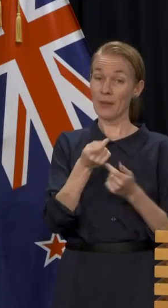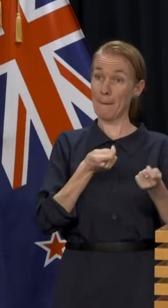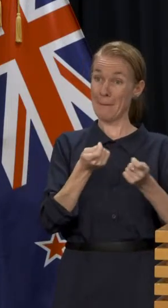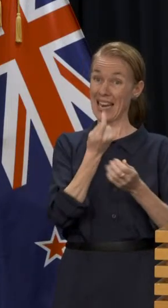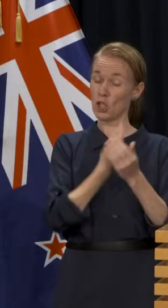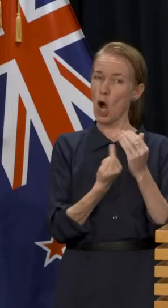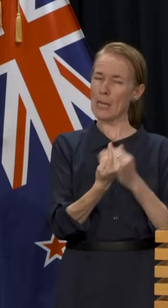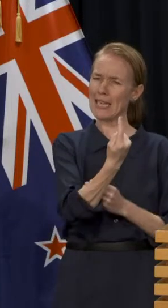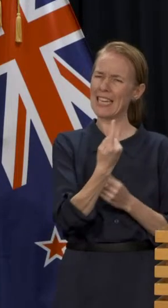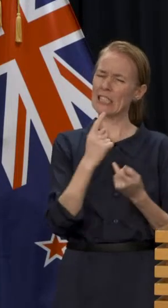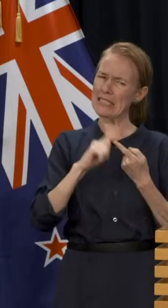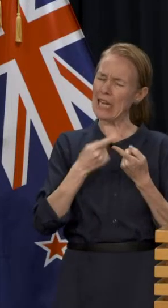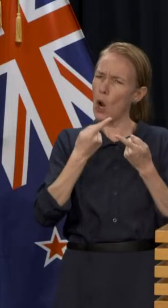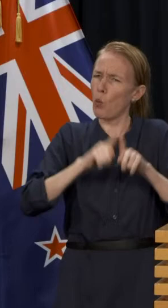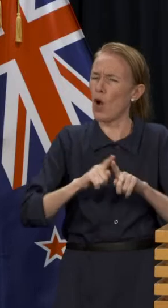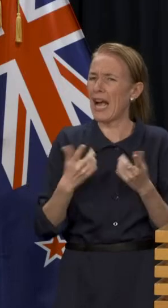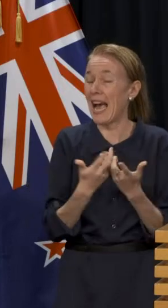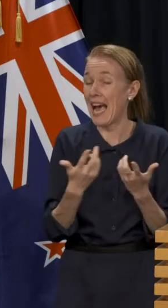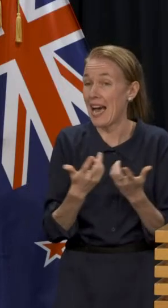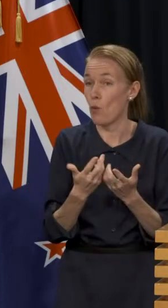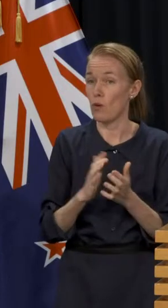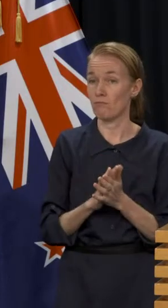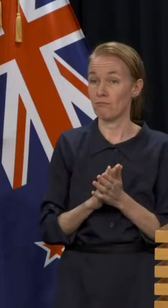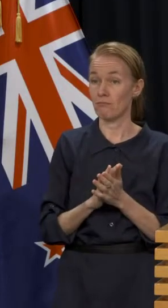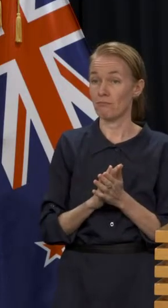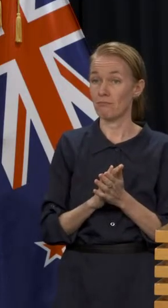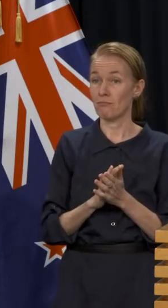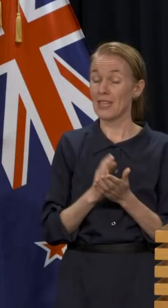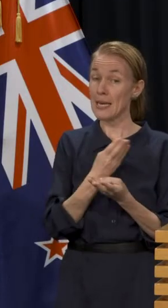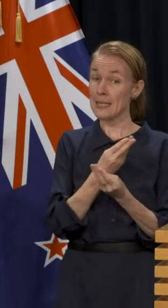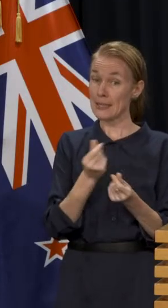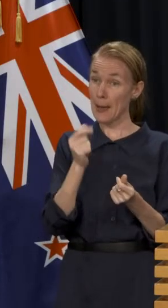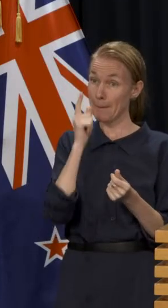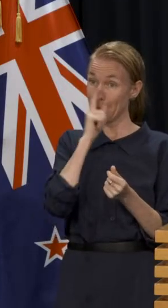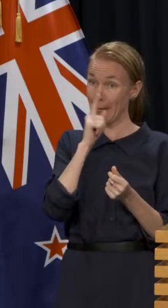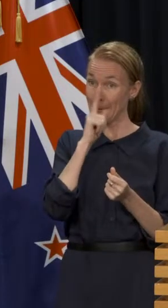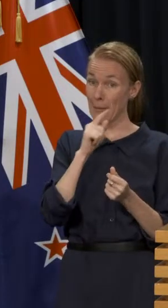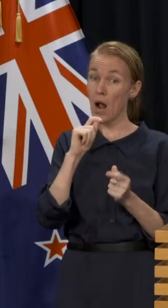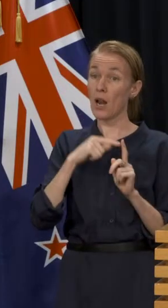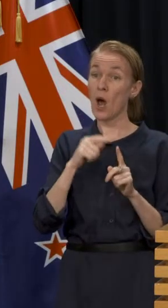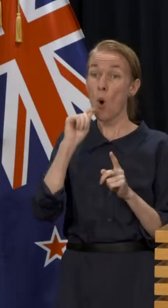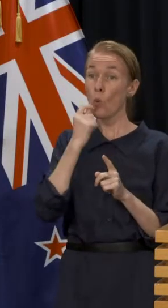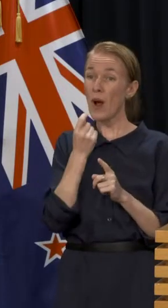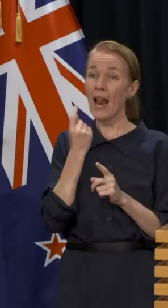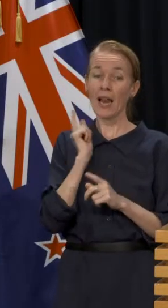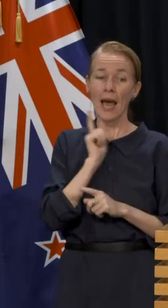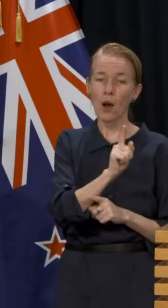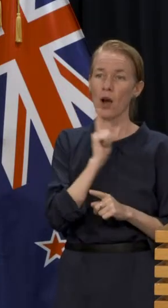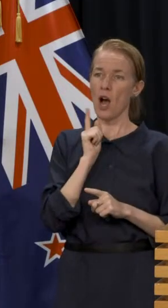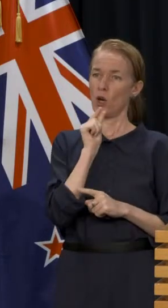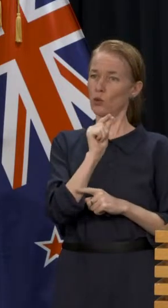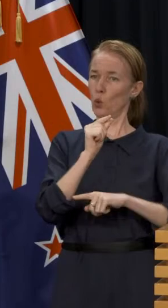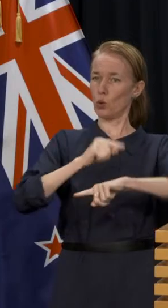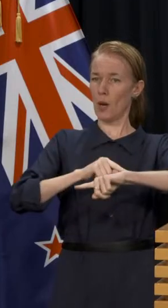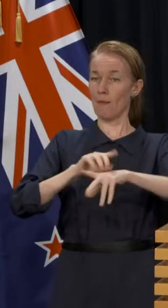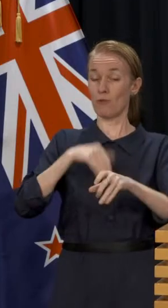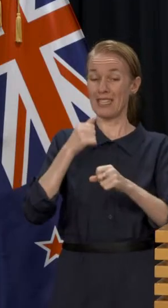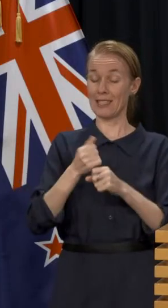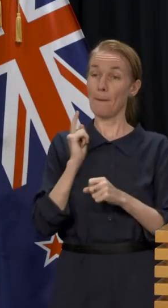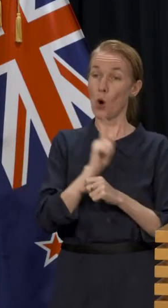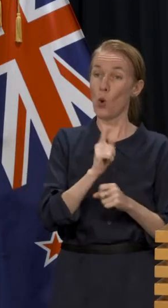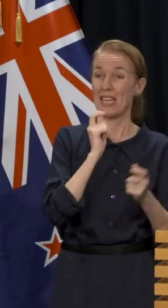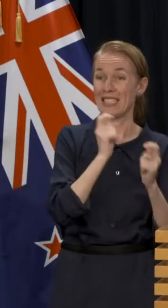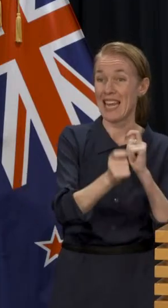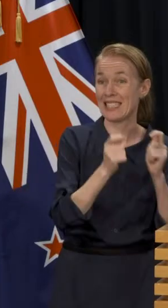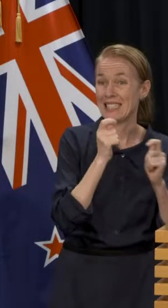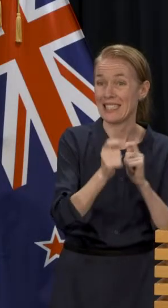reasonable, bearing in mind that some people may only be there for a short period of time if they're coming in to do testing, for example. That's not necessarily where they're going to be